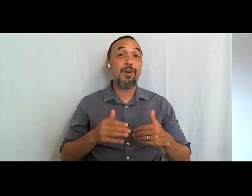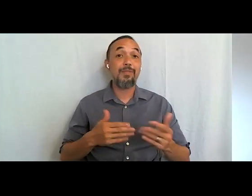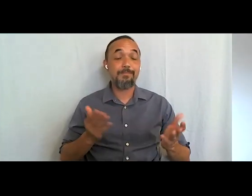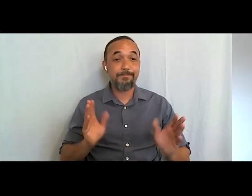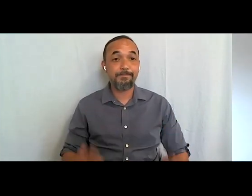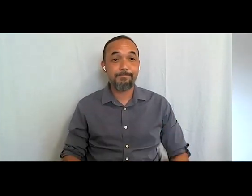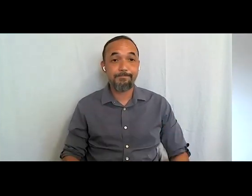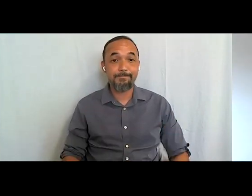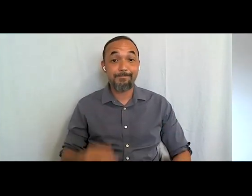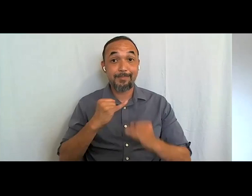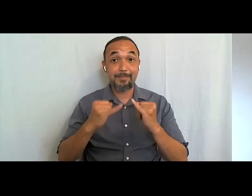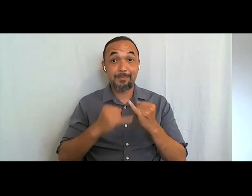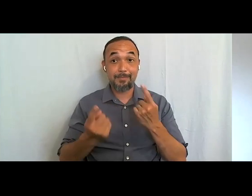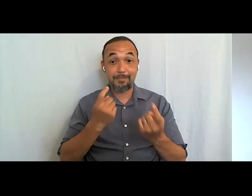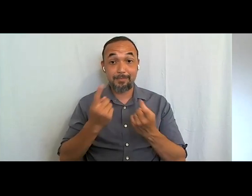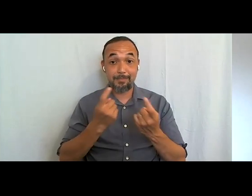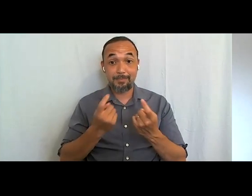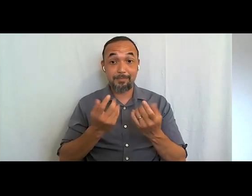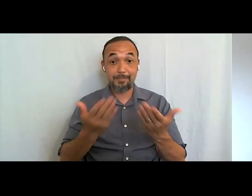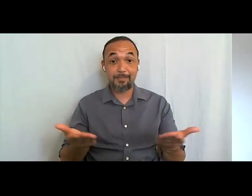Any final questions?